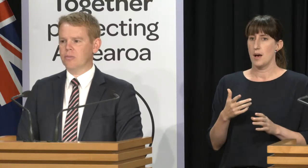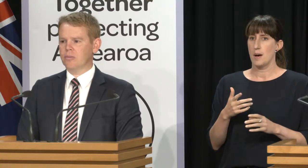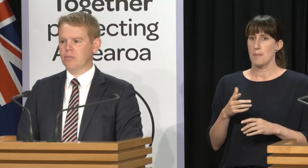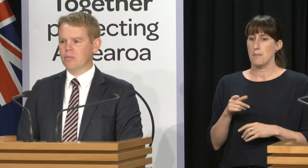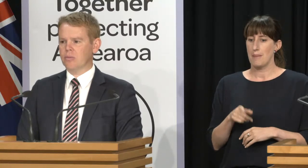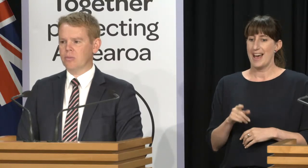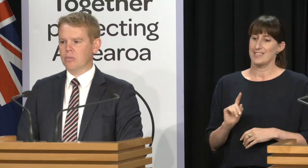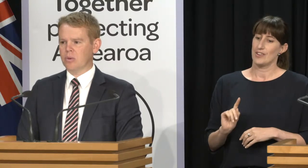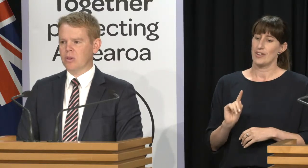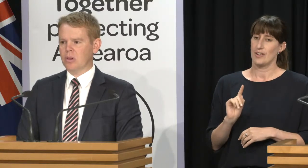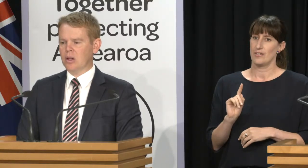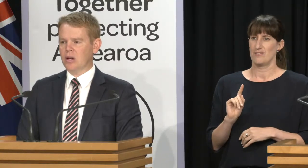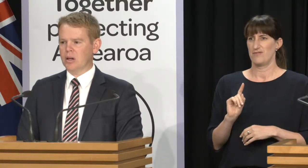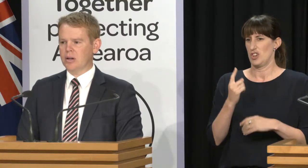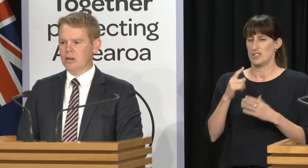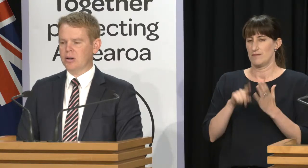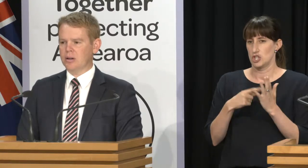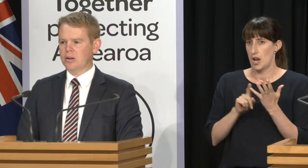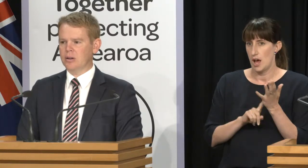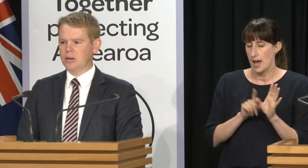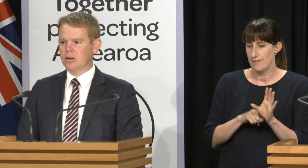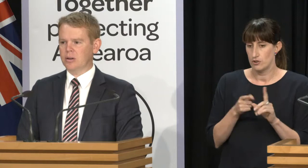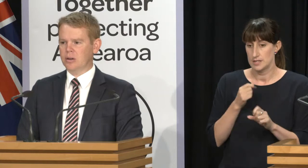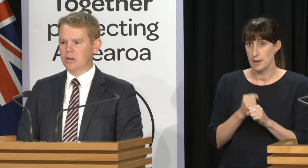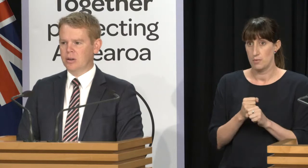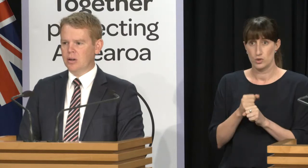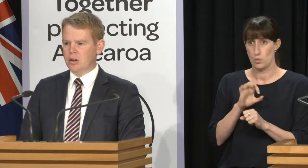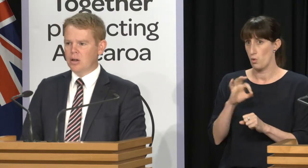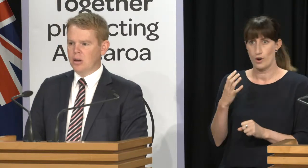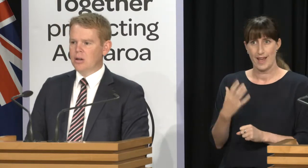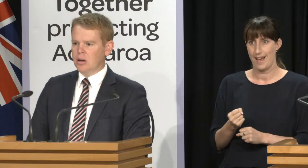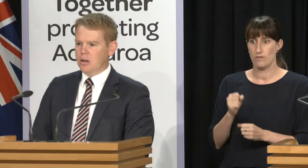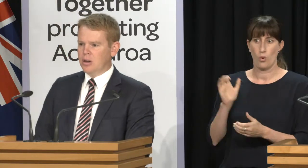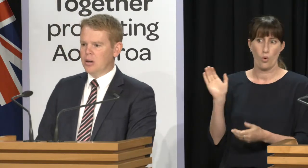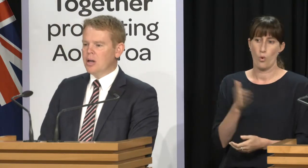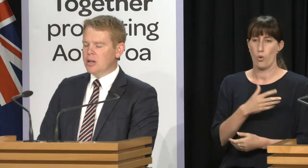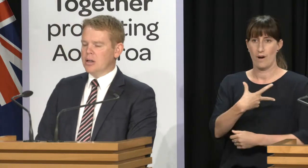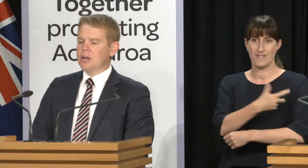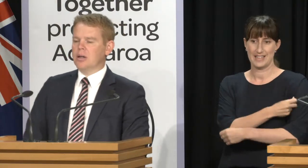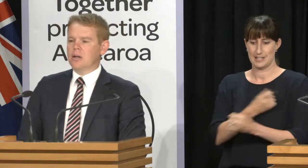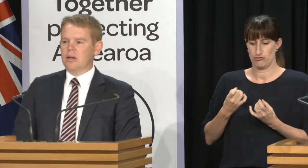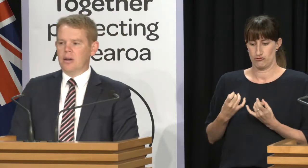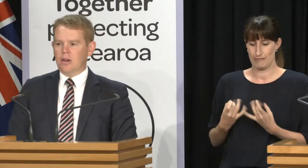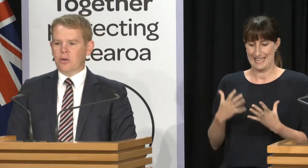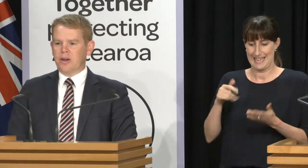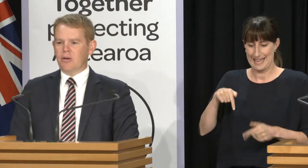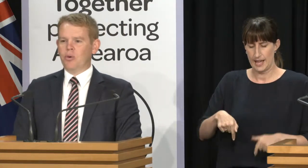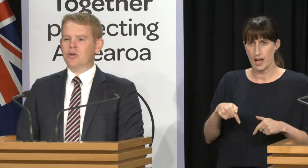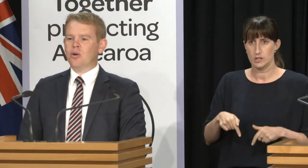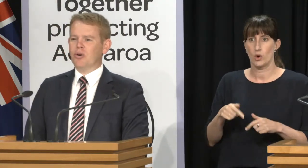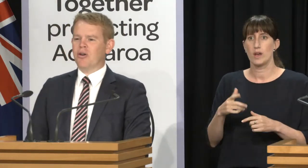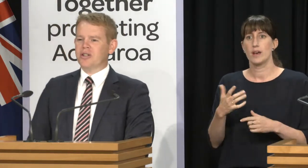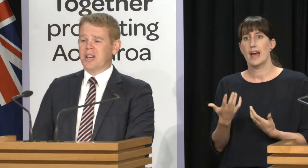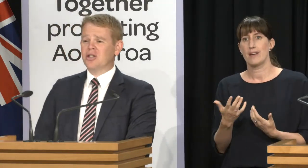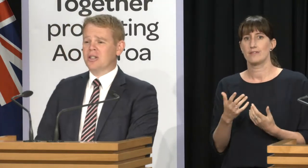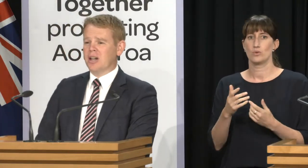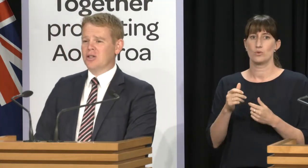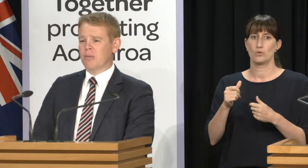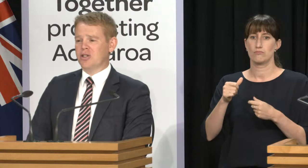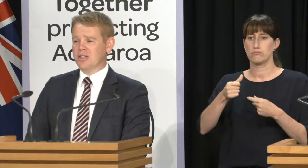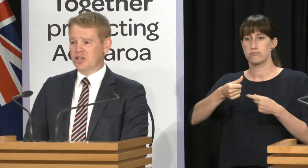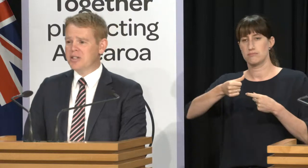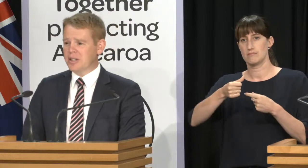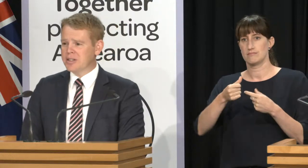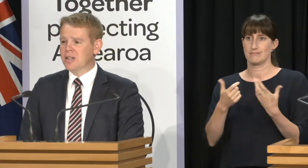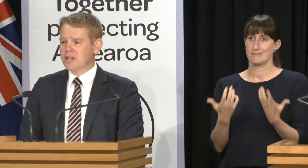served from July? There'll be some kind of prioritisation, even if it's random, even if it's, postcode lottery or something, but there will be some kind of prioritisation. Look, I wouldn't call it prioritisation